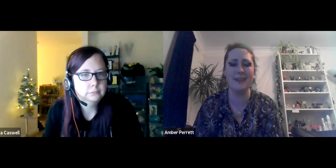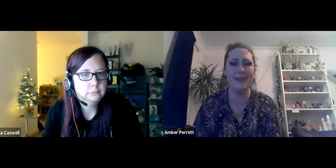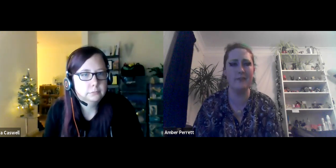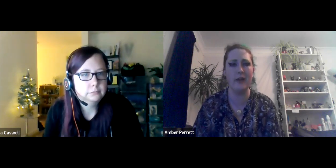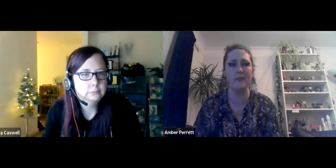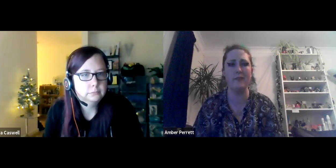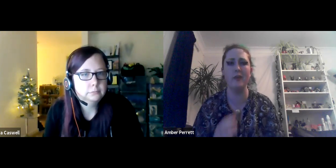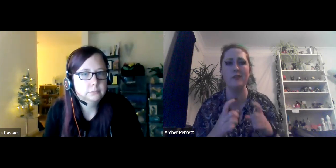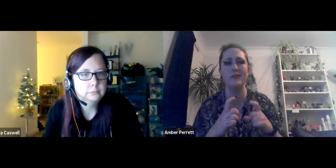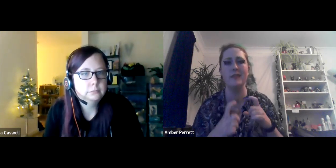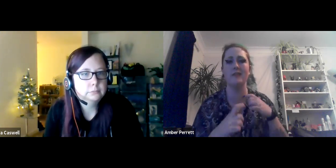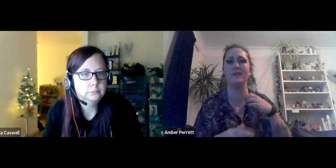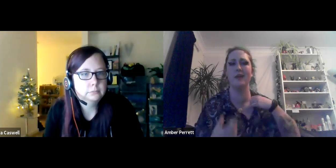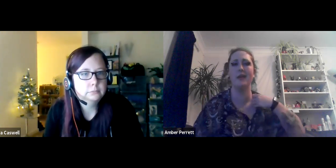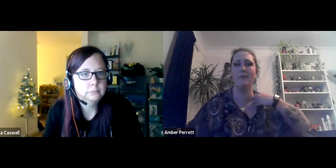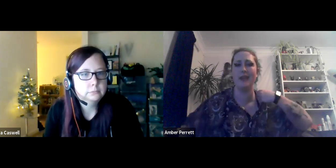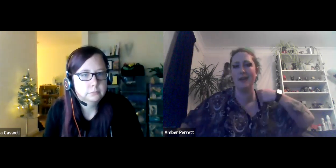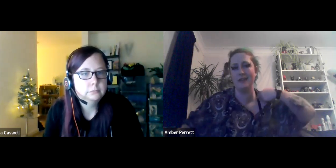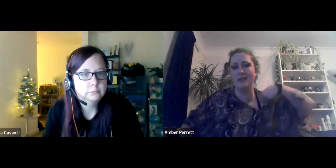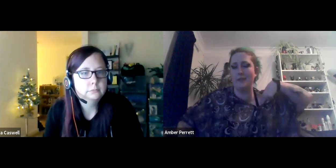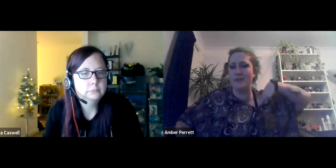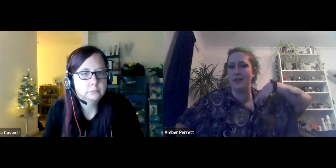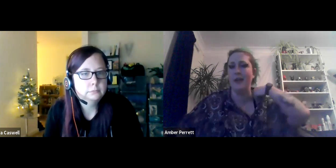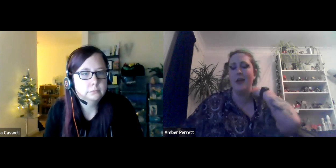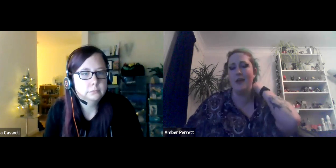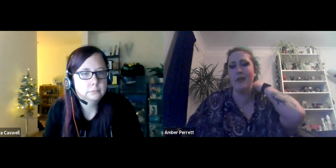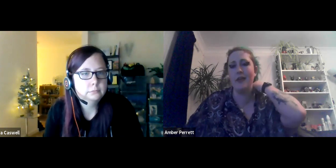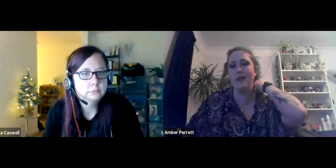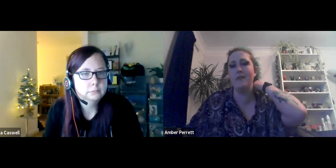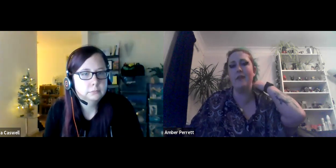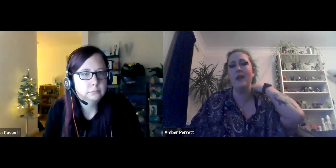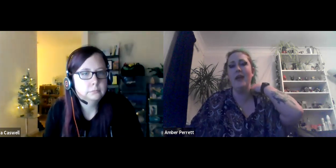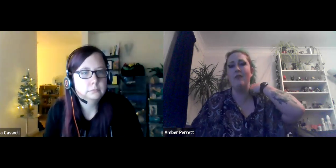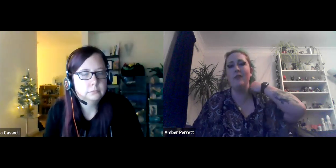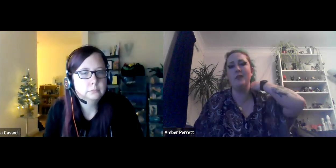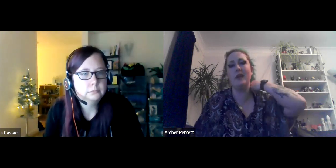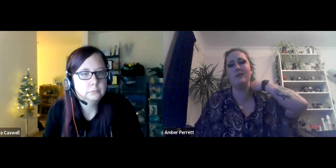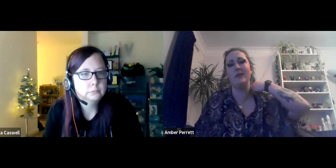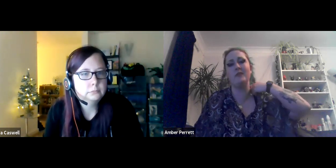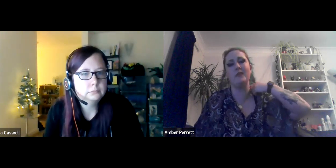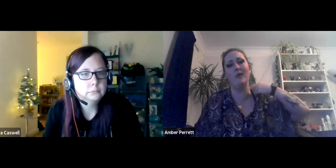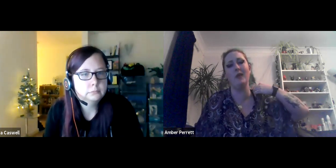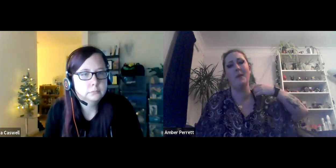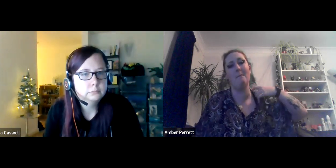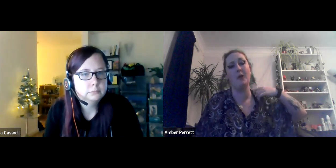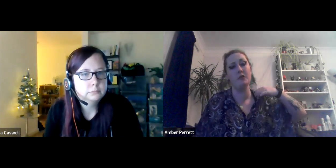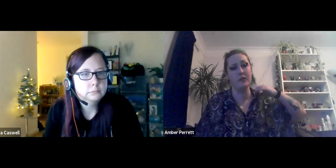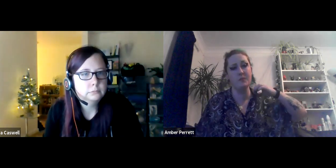it's fun for you to see the sign and then have to guess it, because it's obviously you're thinking different. If we do next week's on emotions,